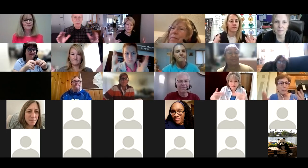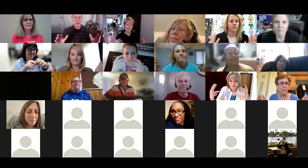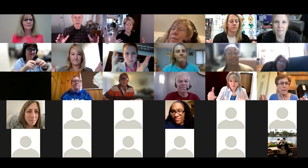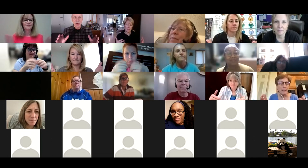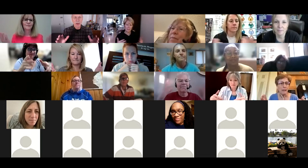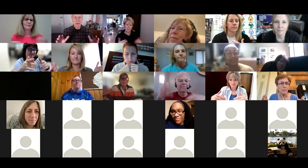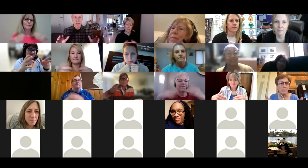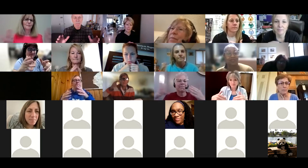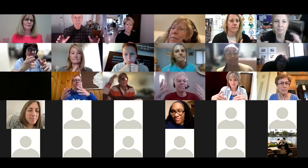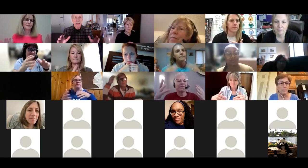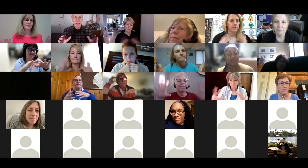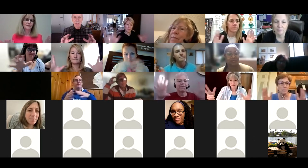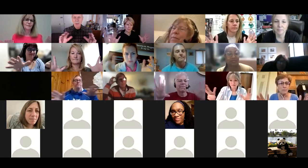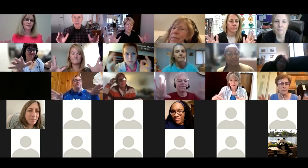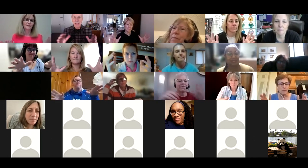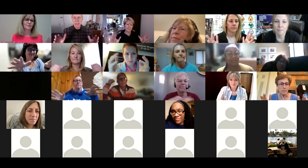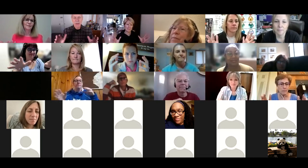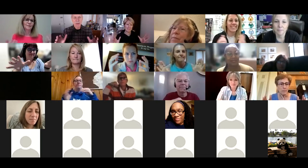bizarre, but it really isn't.